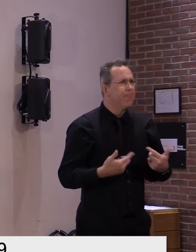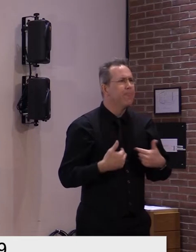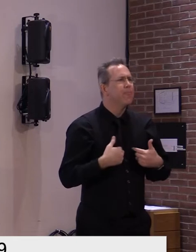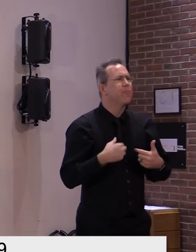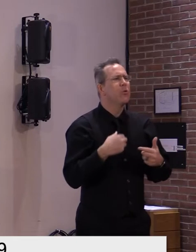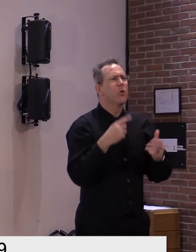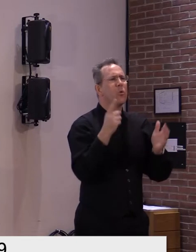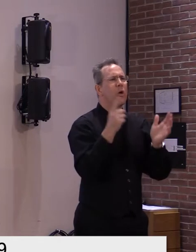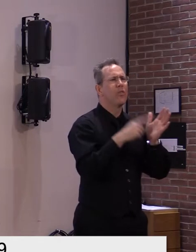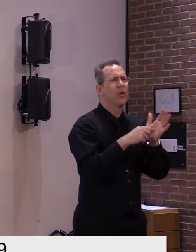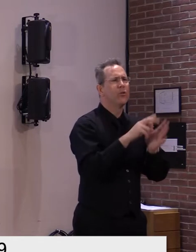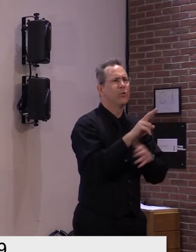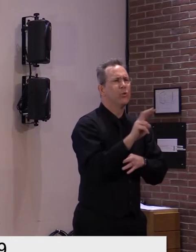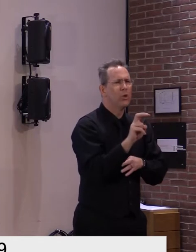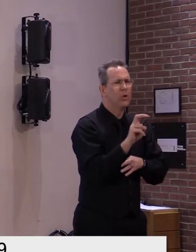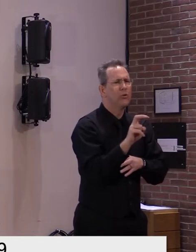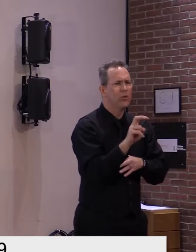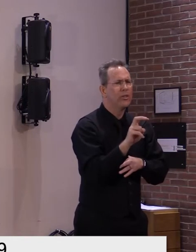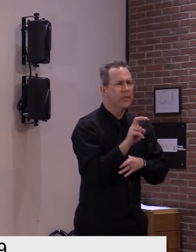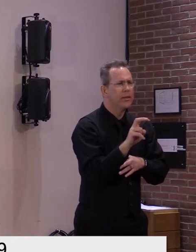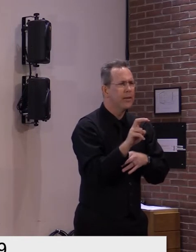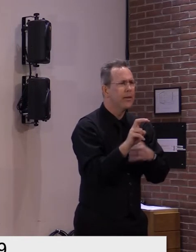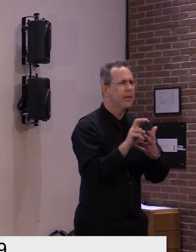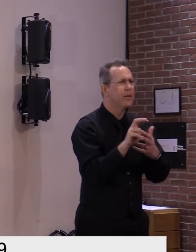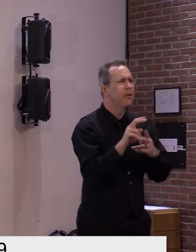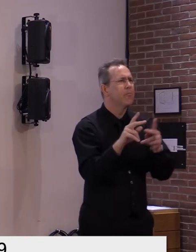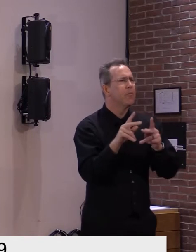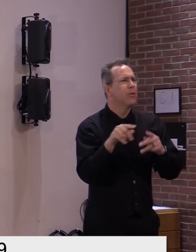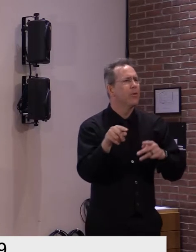vaccination site in Burlington yesterday